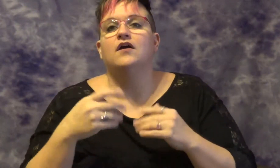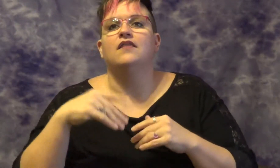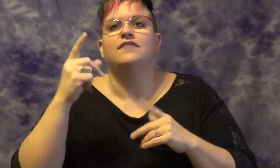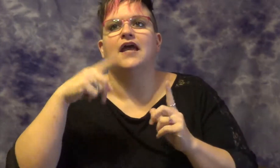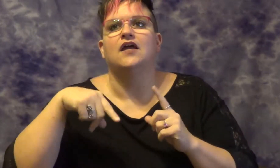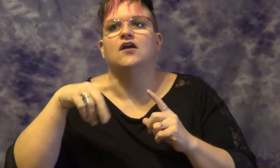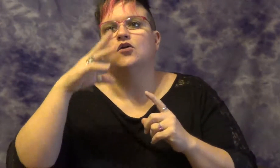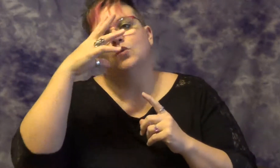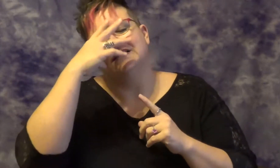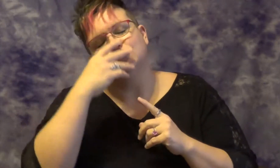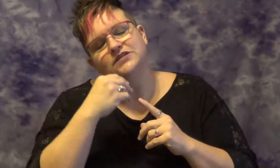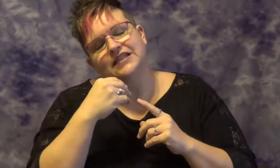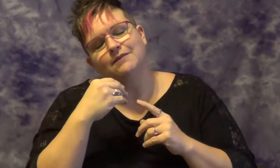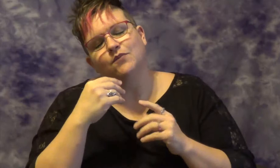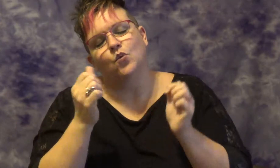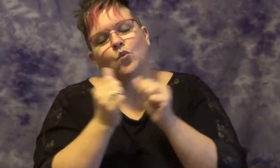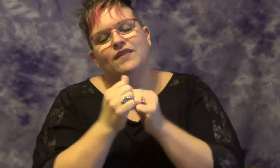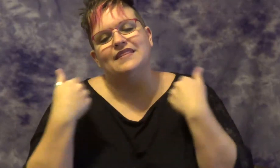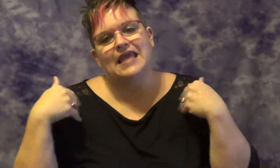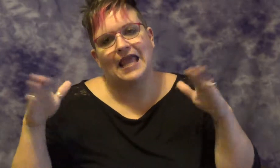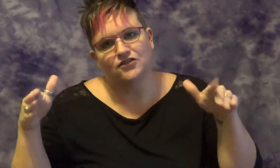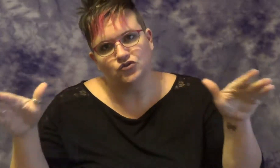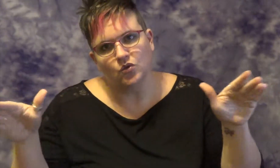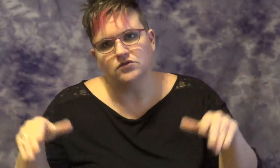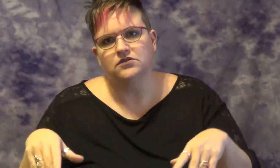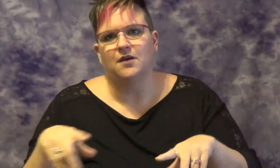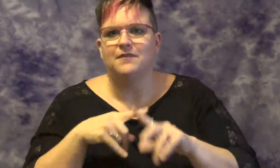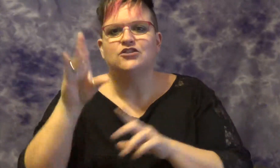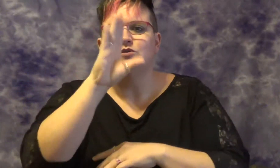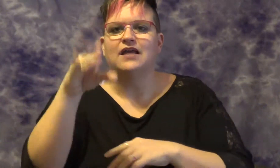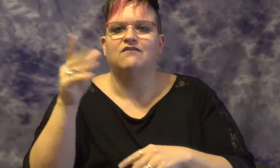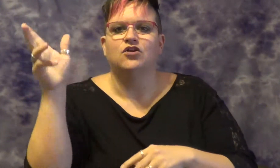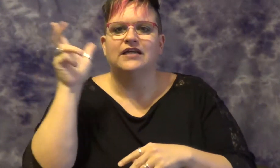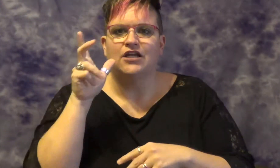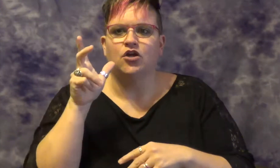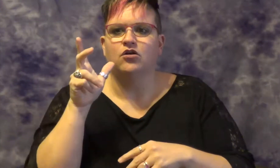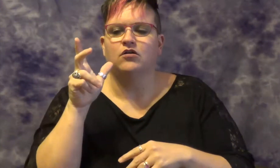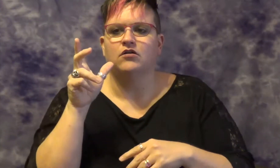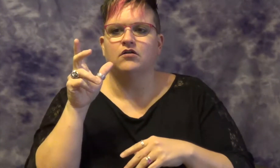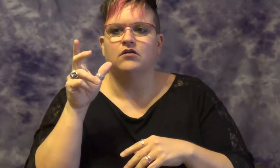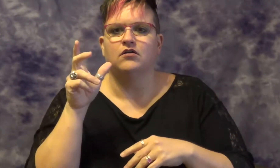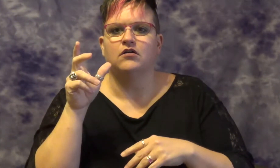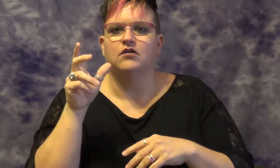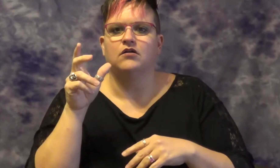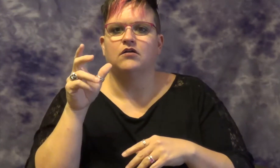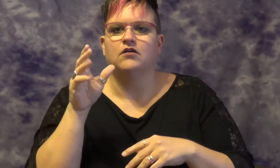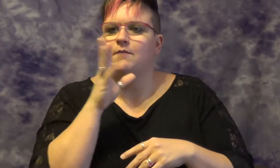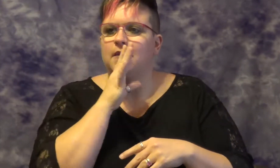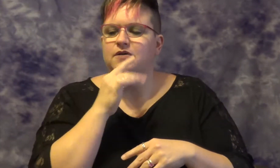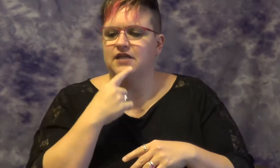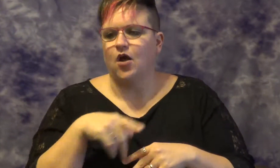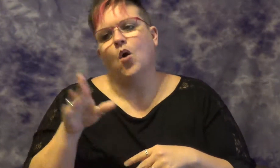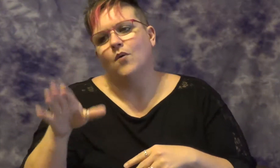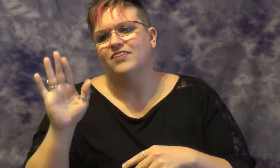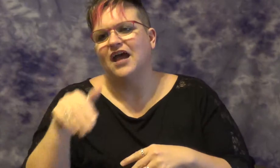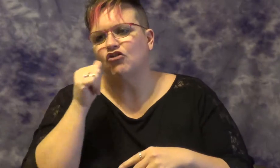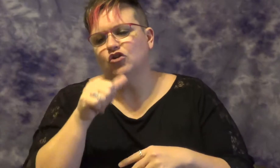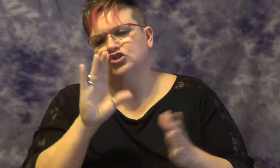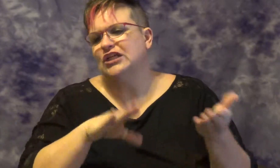say, if the person dies, they'll say, oh, they went to sleep with the angels. But you'll never hear them say, oh, that